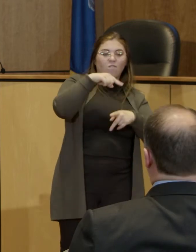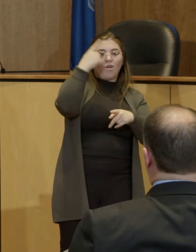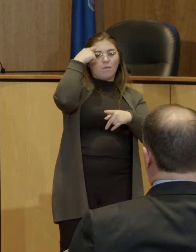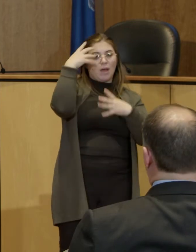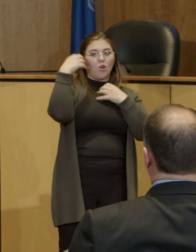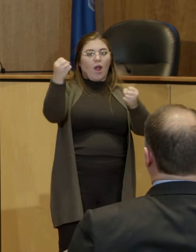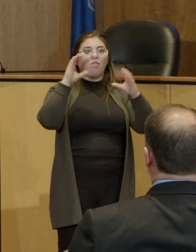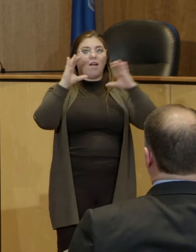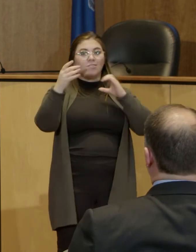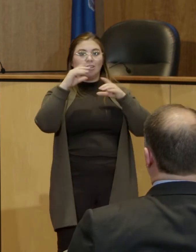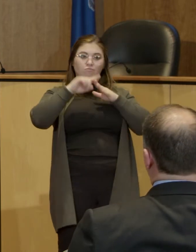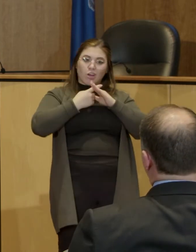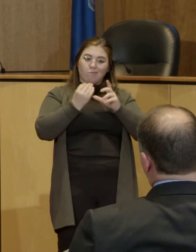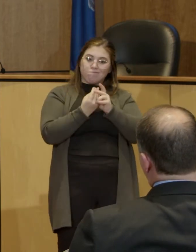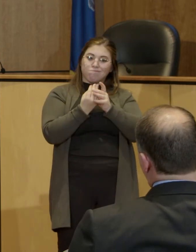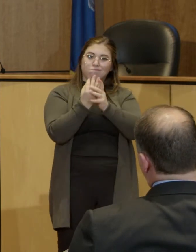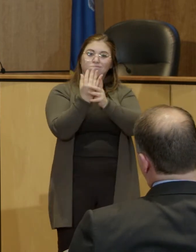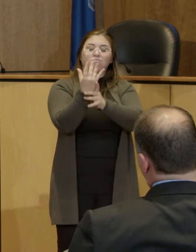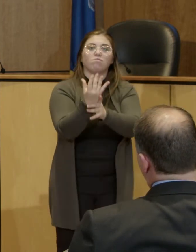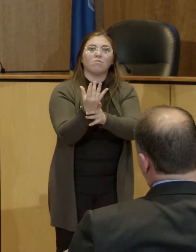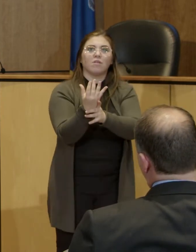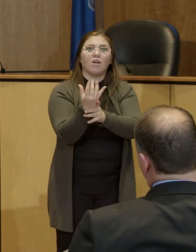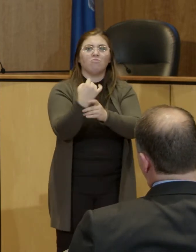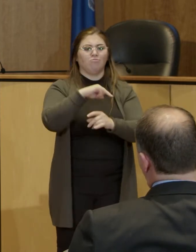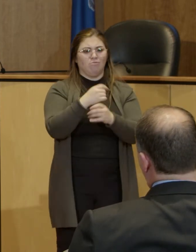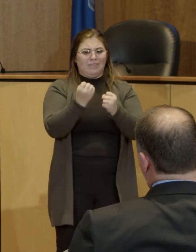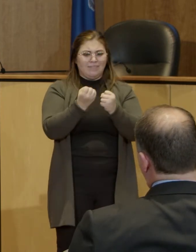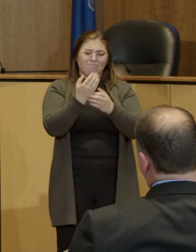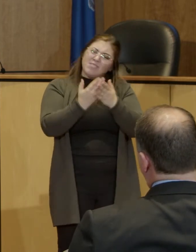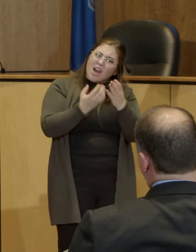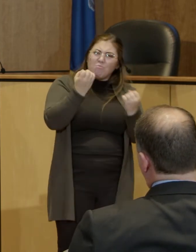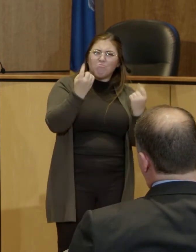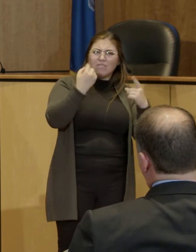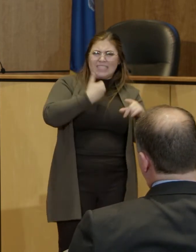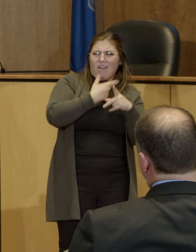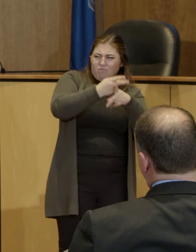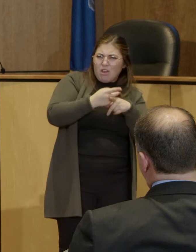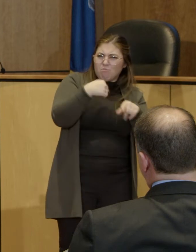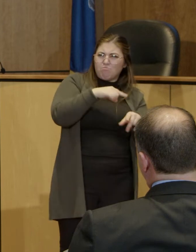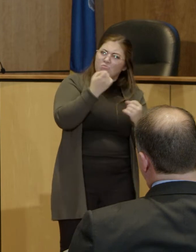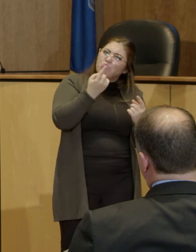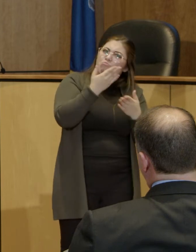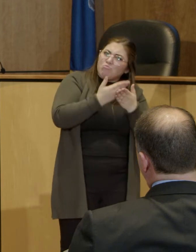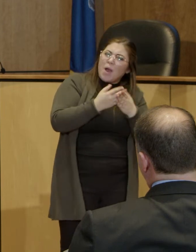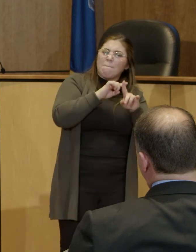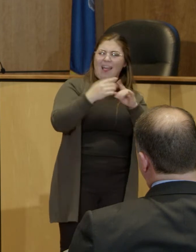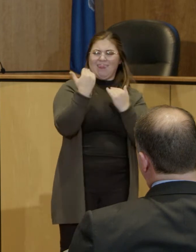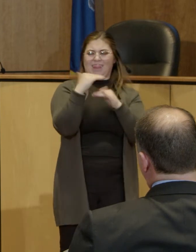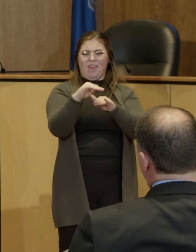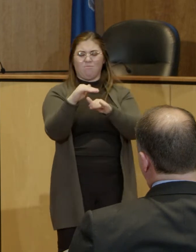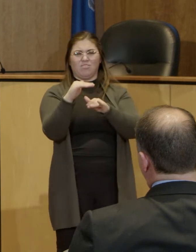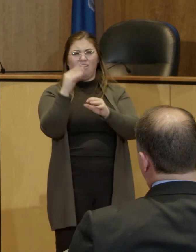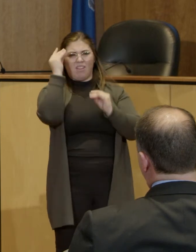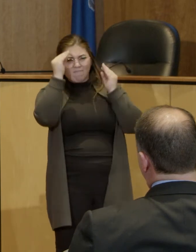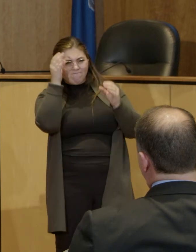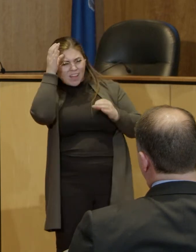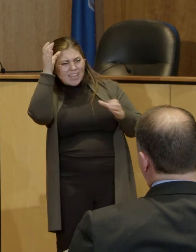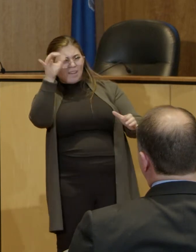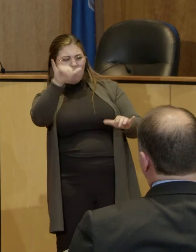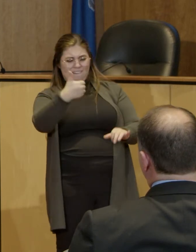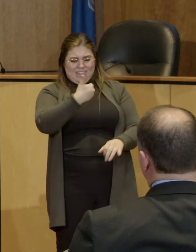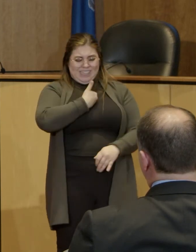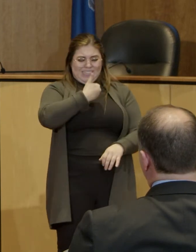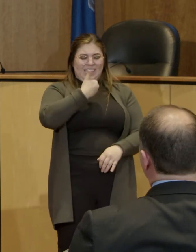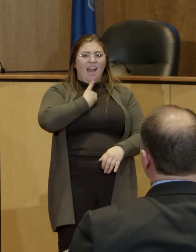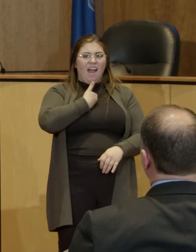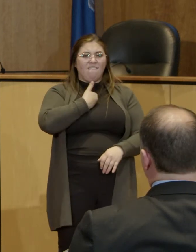conversation. And there are some understandings of self-care that limit the conceptualization of the self to